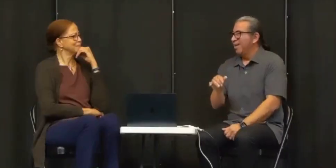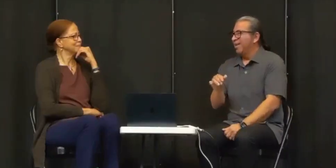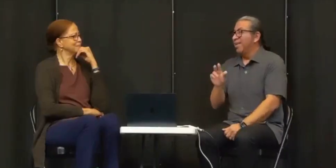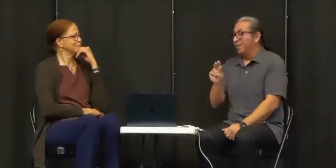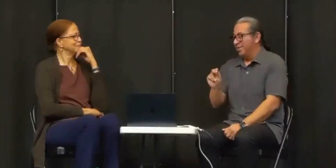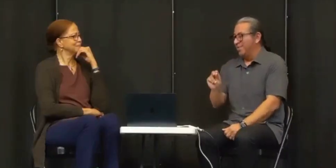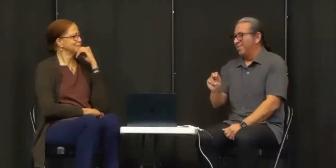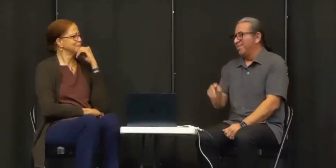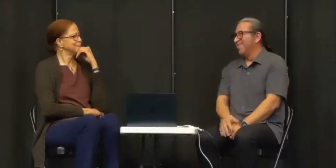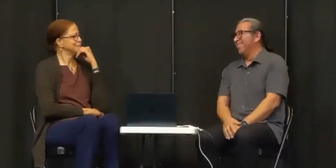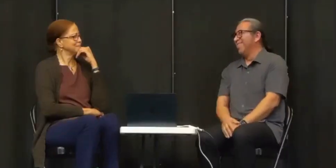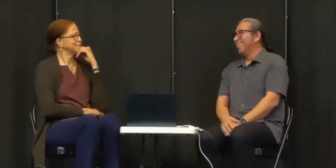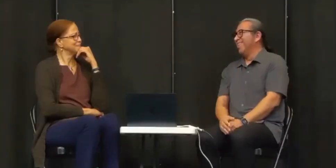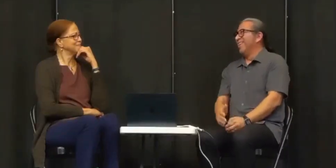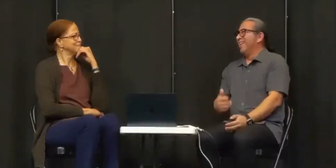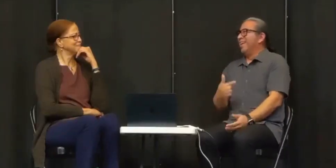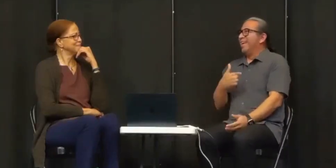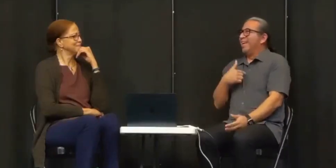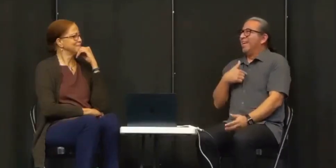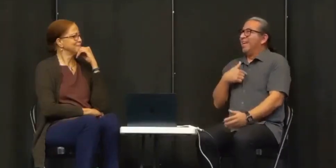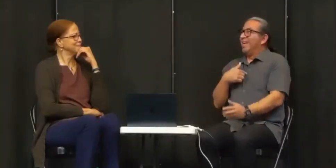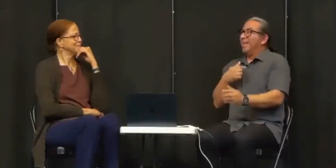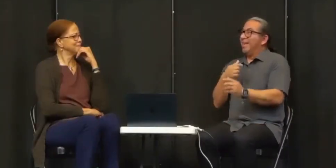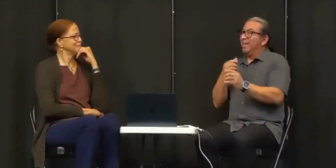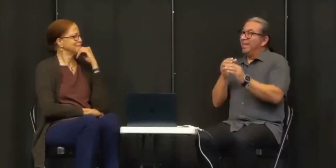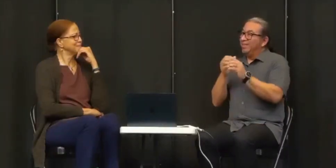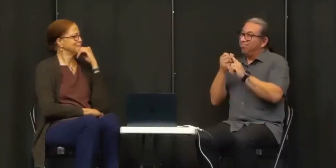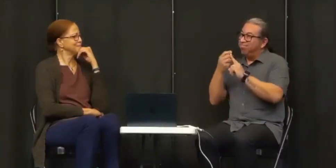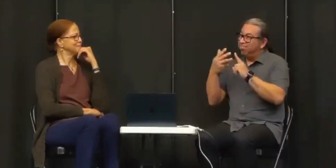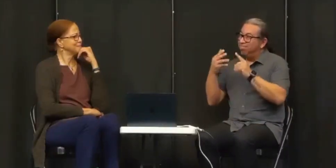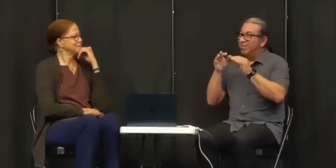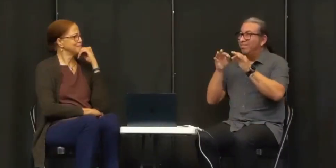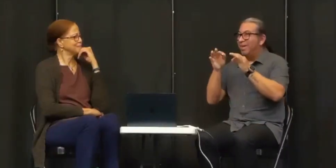fine, you're used to it all this time. Yeah, no.